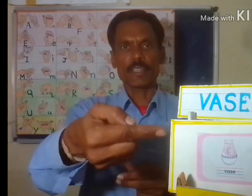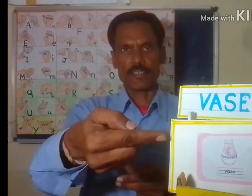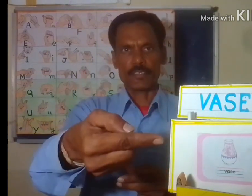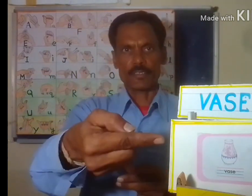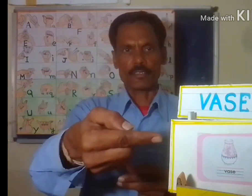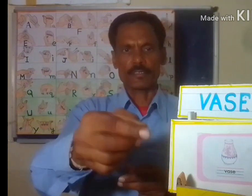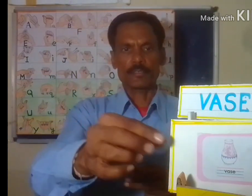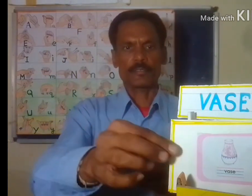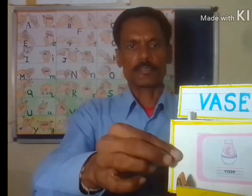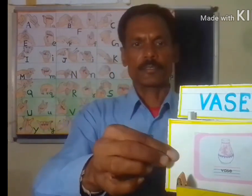wish